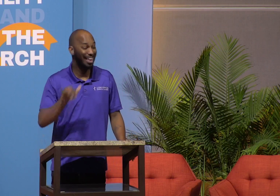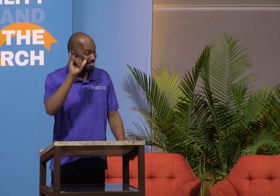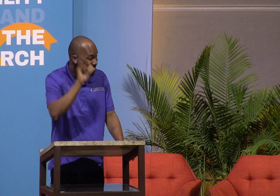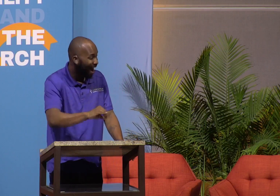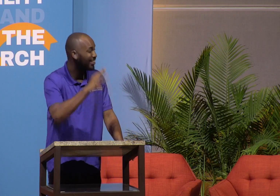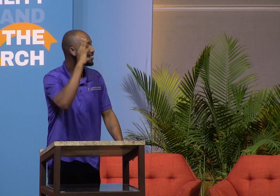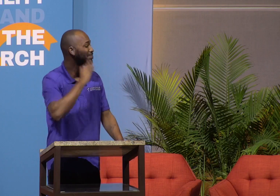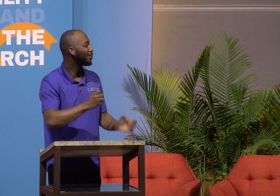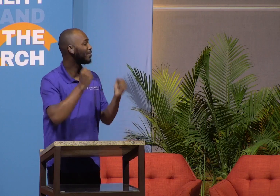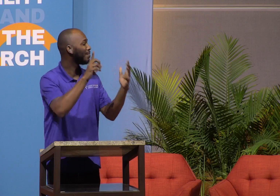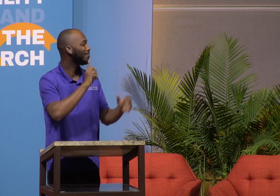as a human being.